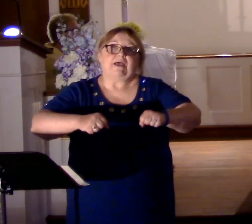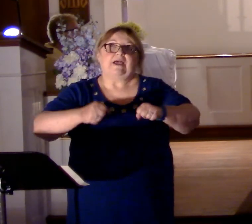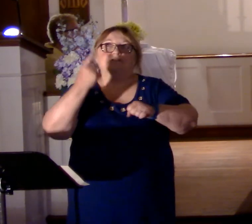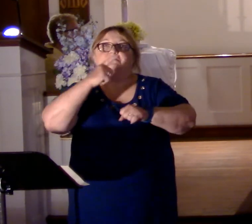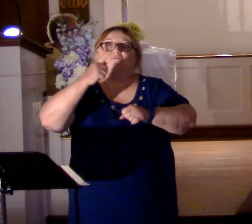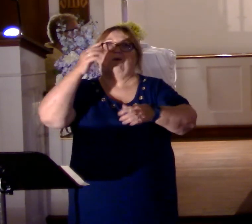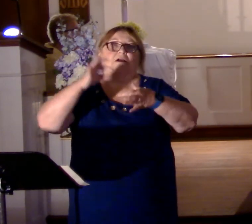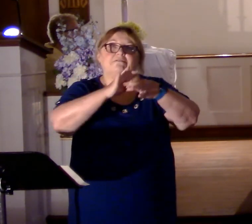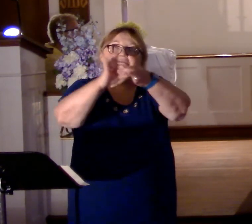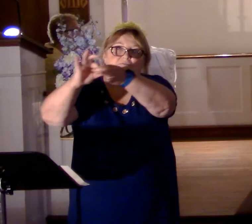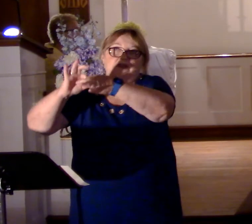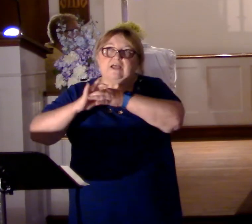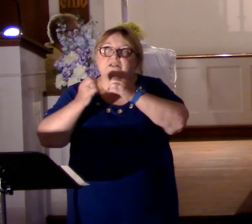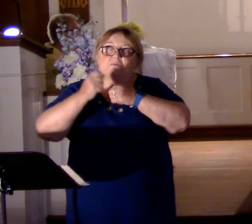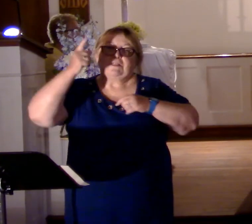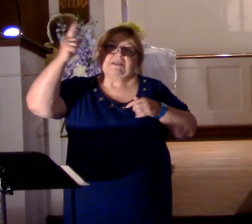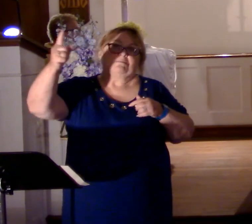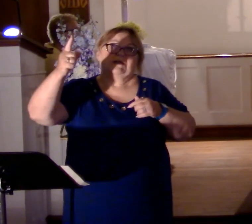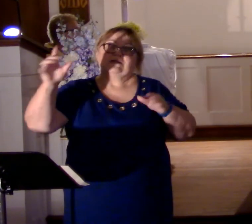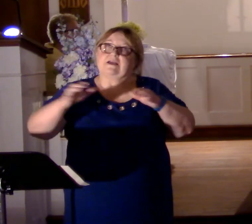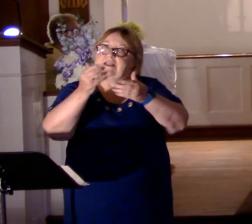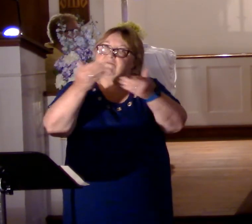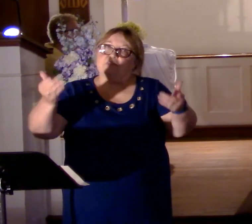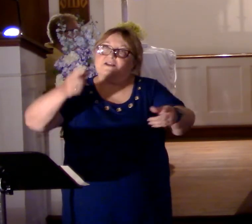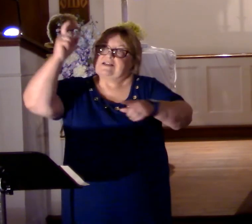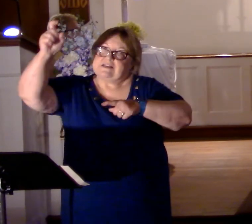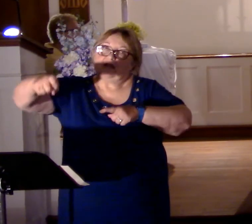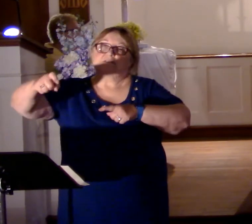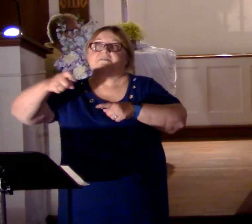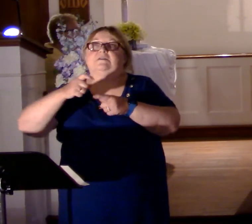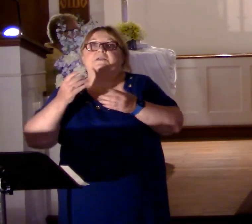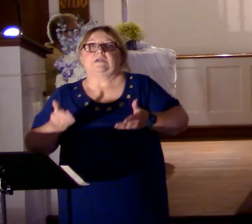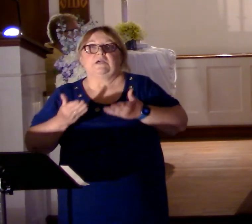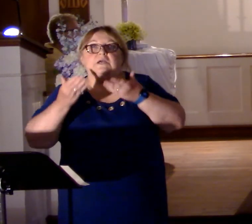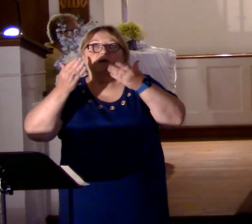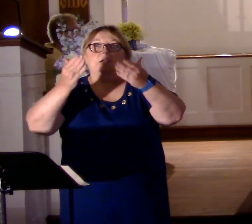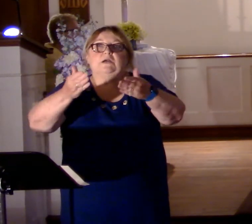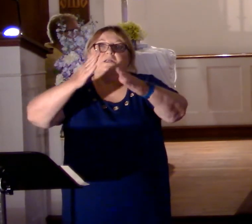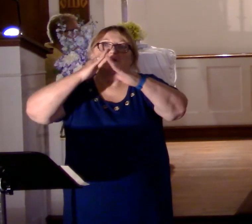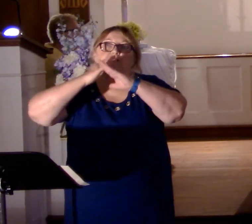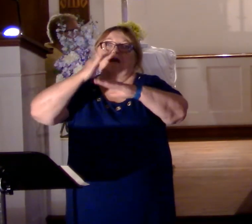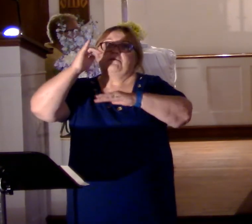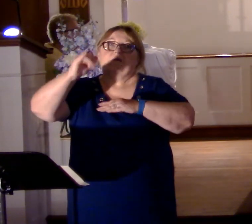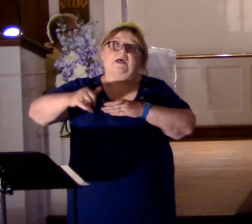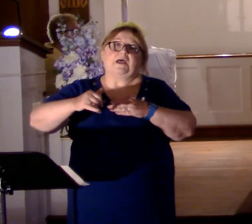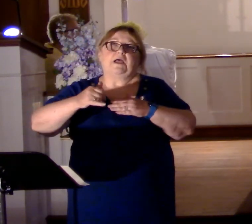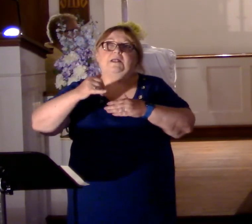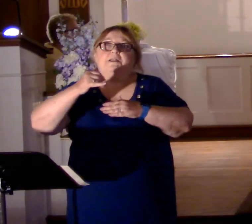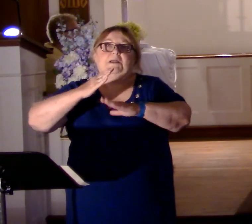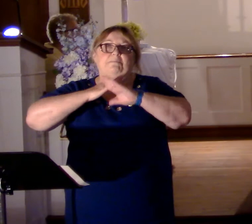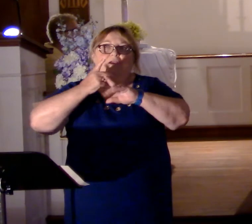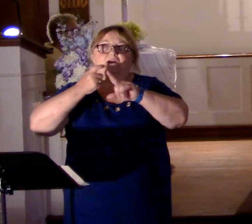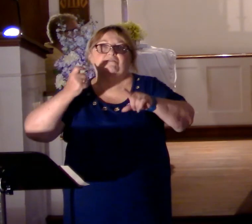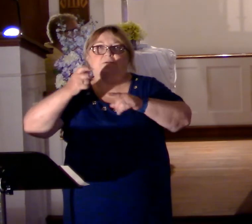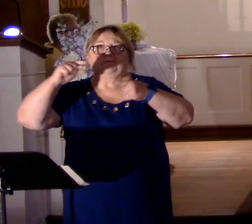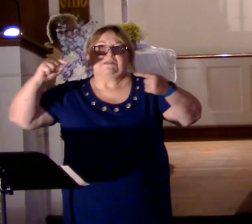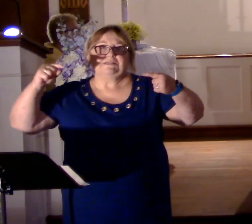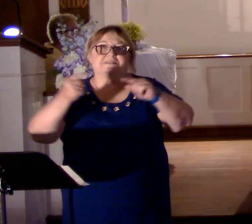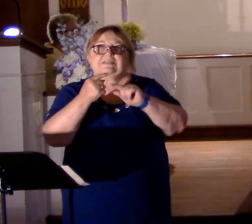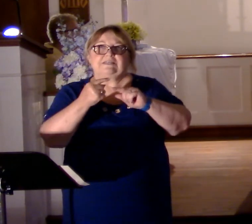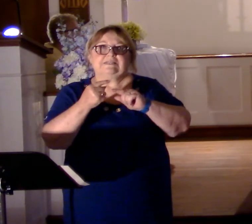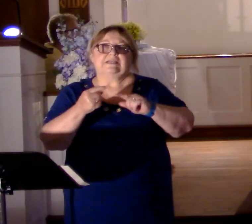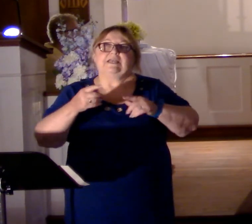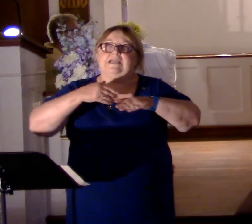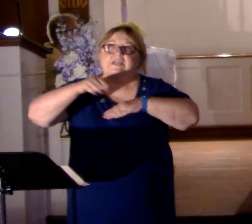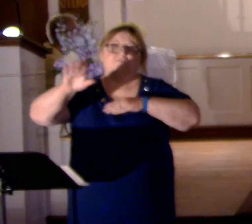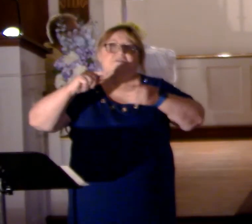for fellowship with him. He has done everything necessary to breach the barrier caused by our sins. He convicts of